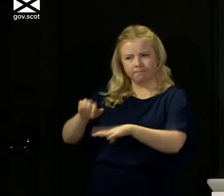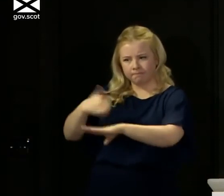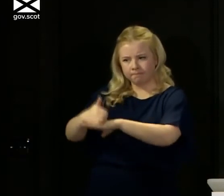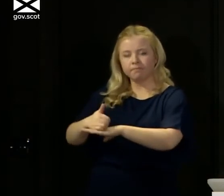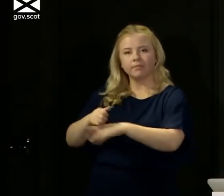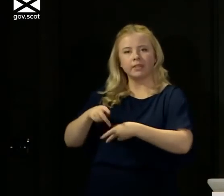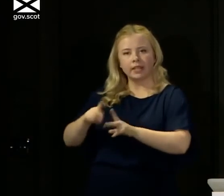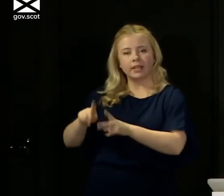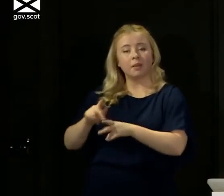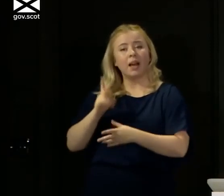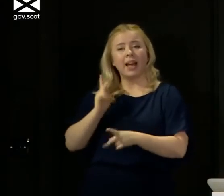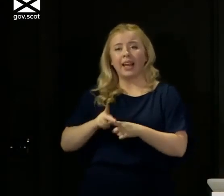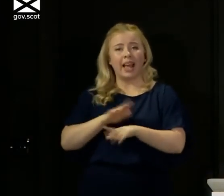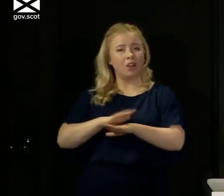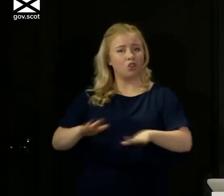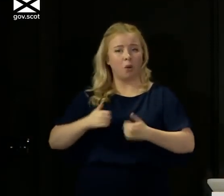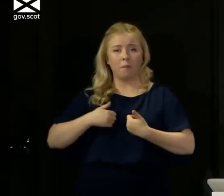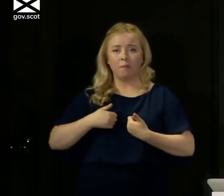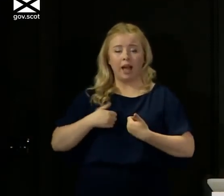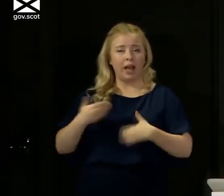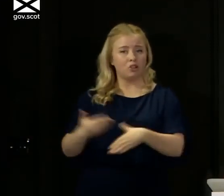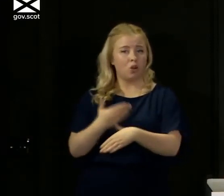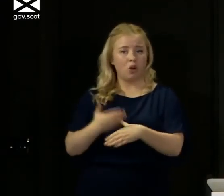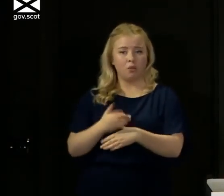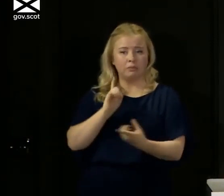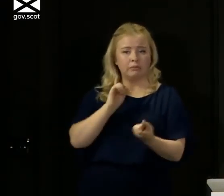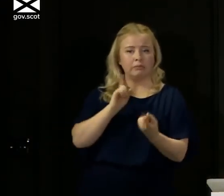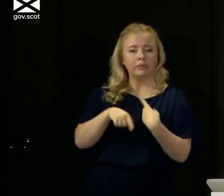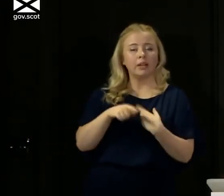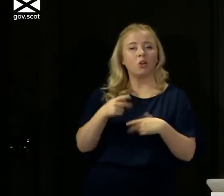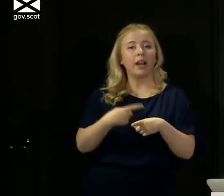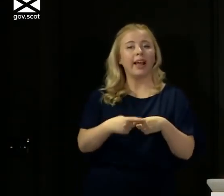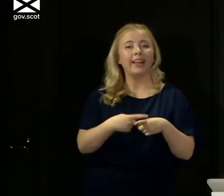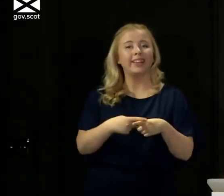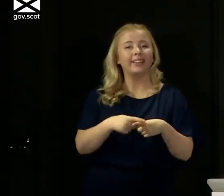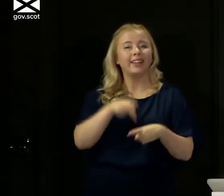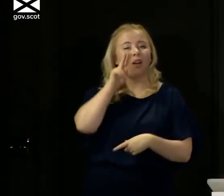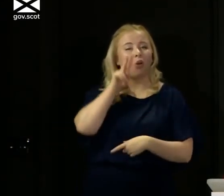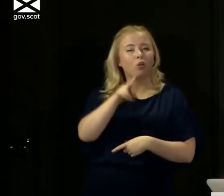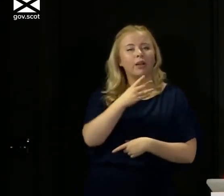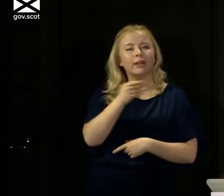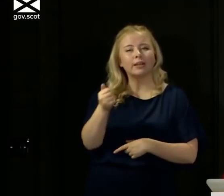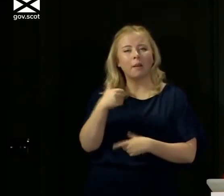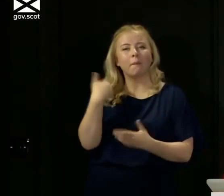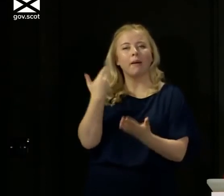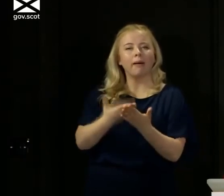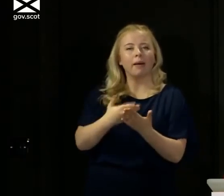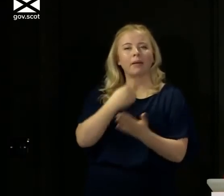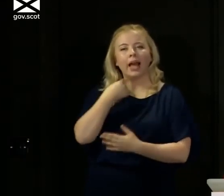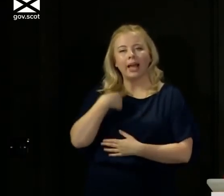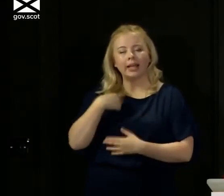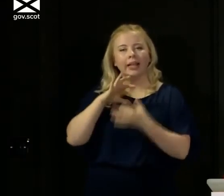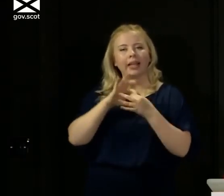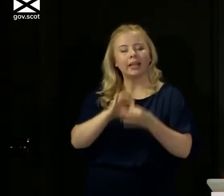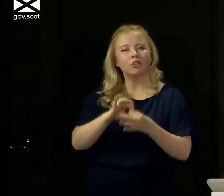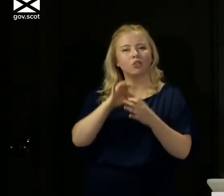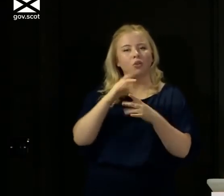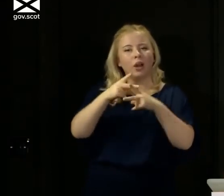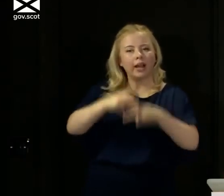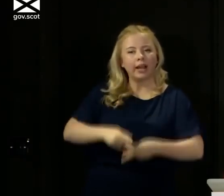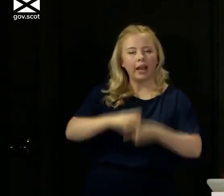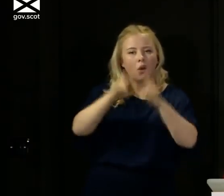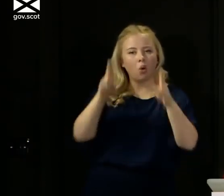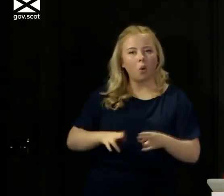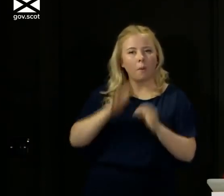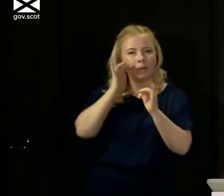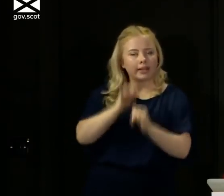forward. Again, it's not my job to comment on England. I was looking at some of the claims that were made yesterday about care home testing, and it